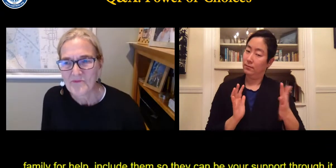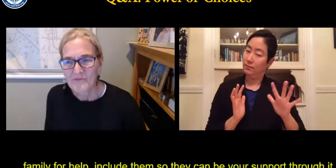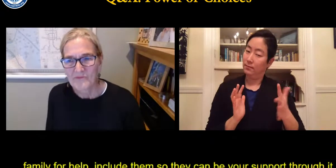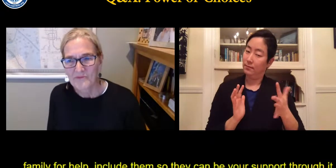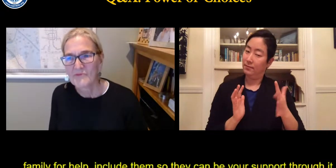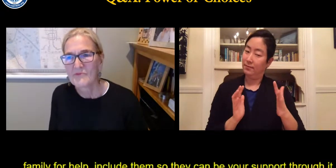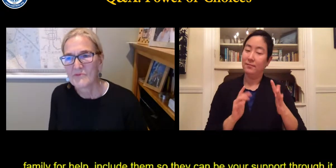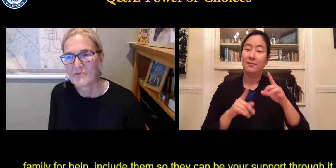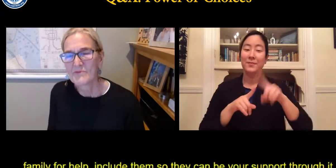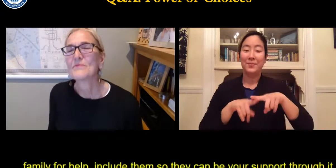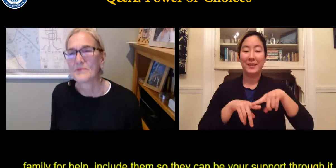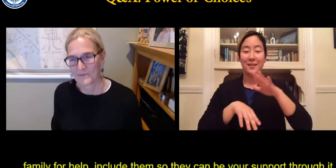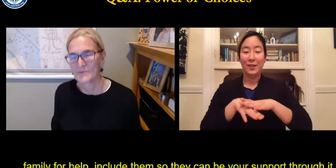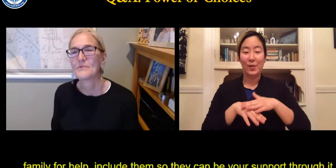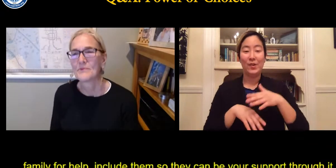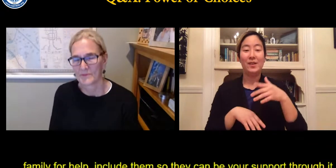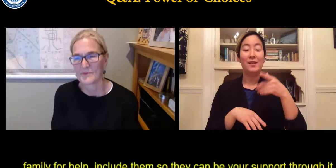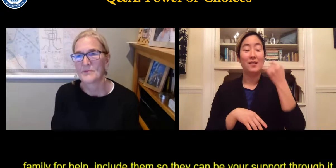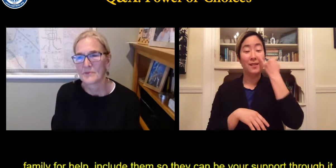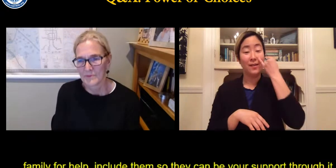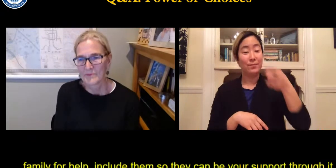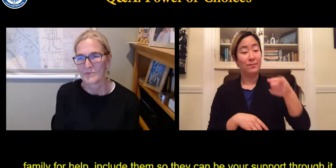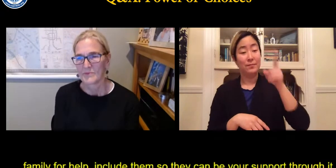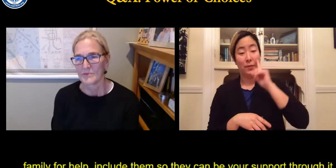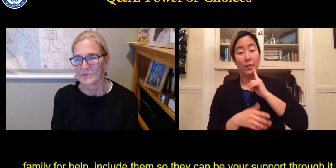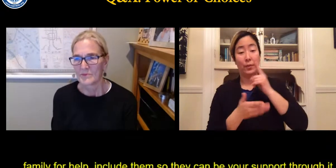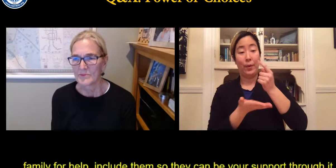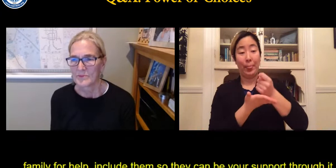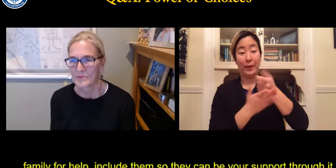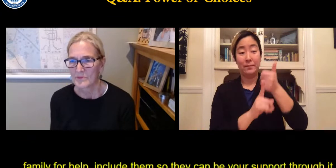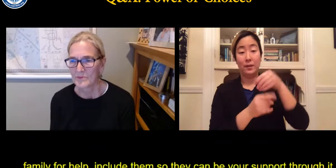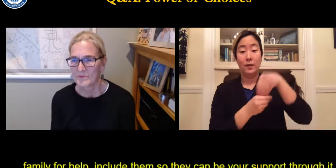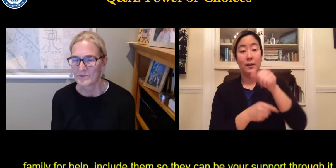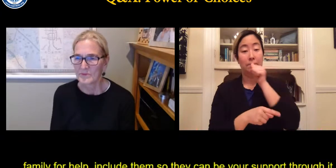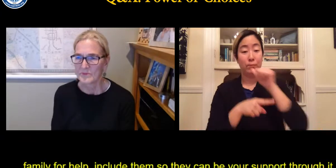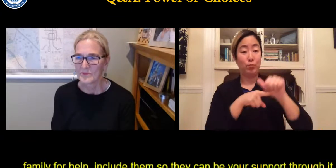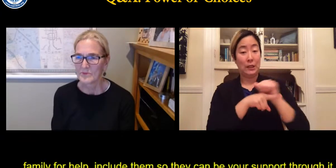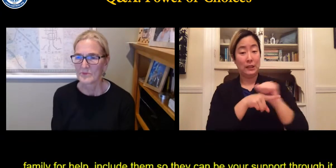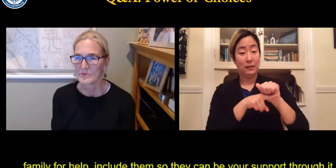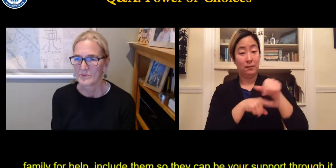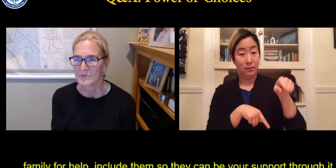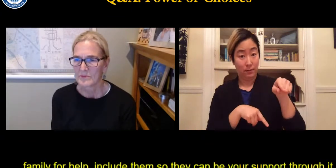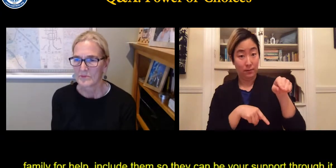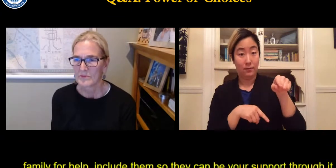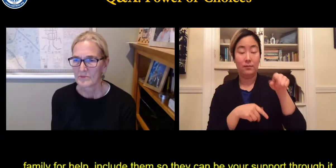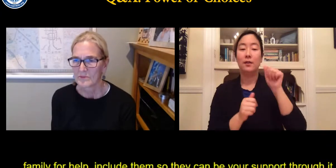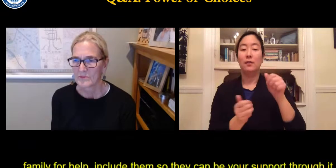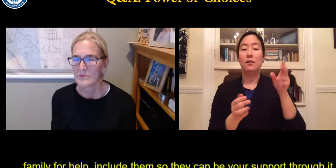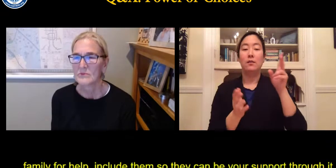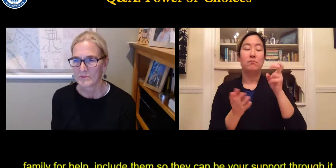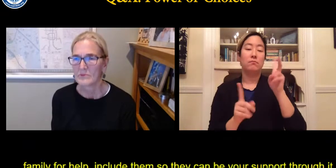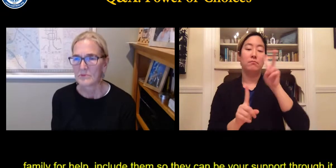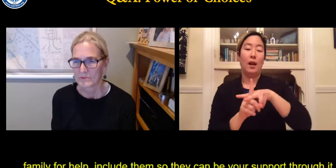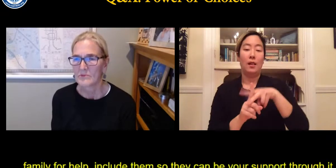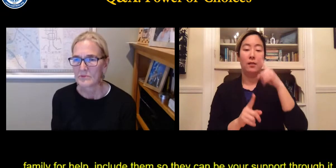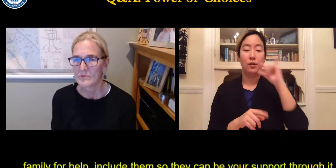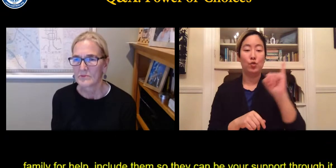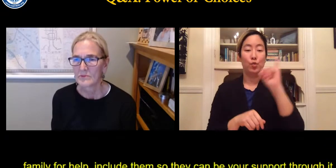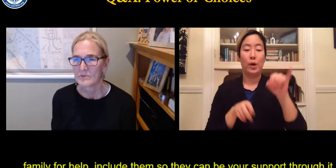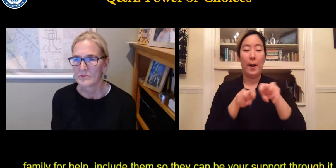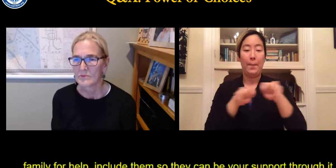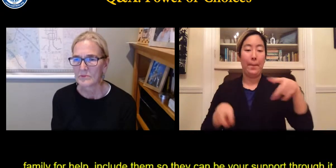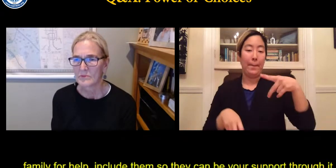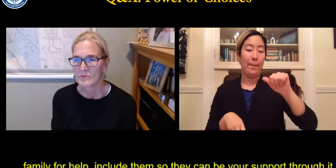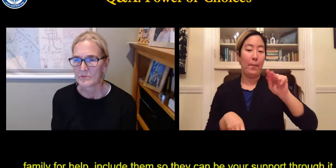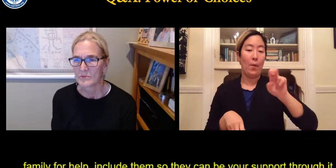Yes, says Noel. Dr. Marla, why wouldn't they do that? It seems like such an easy process. Noel says, well, sort of. If